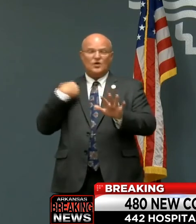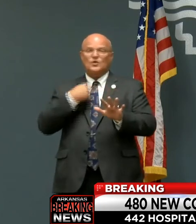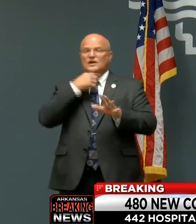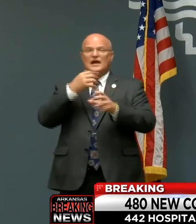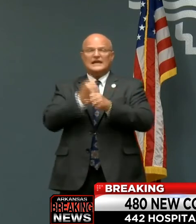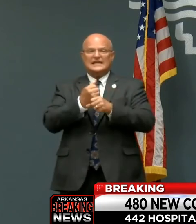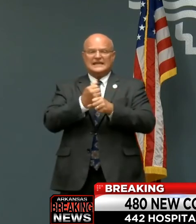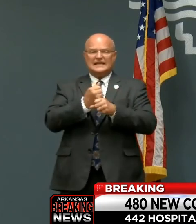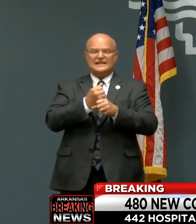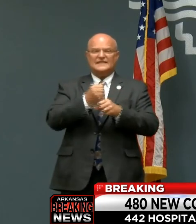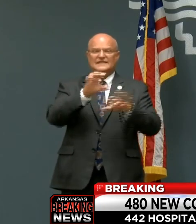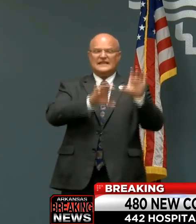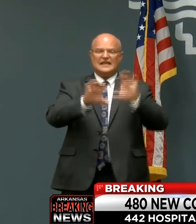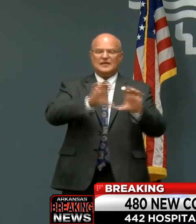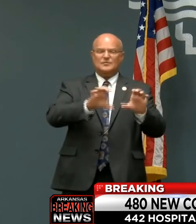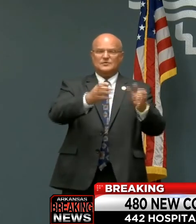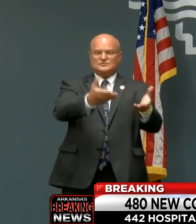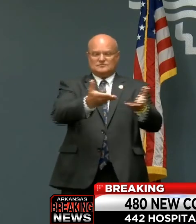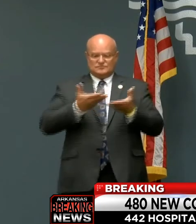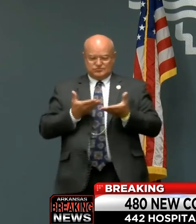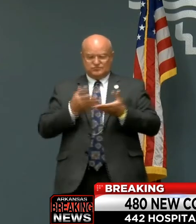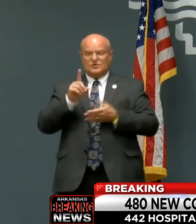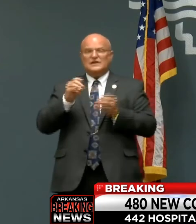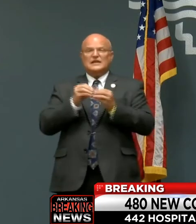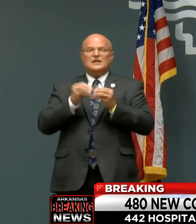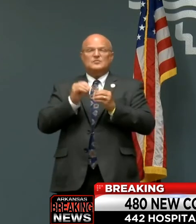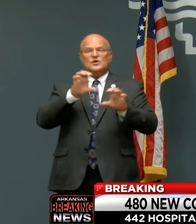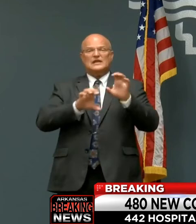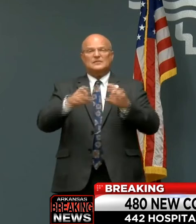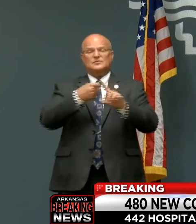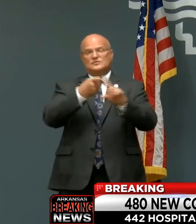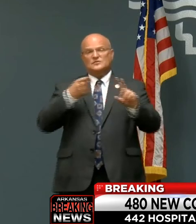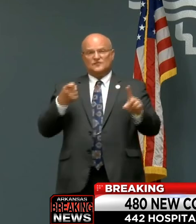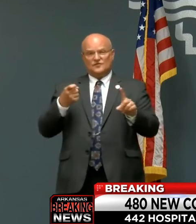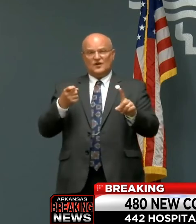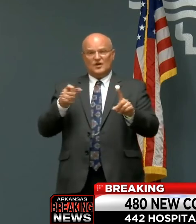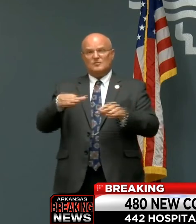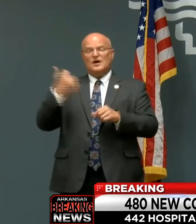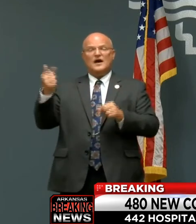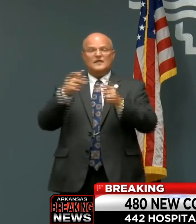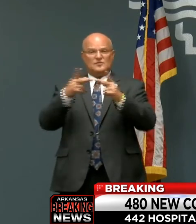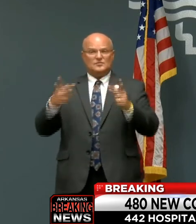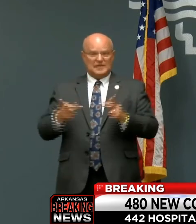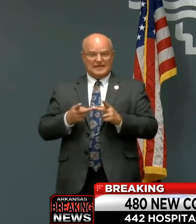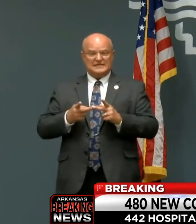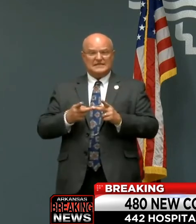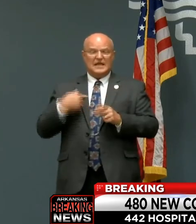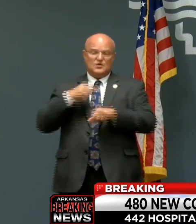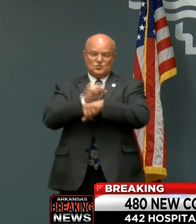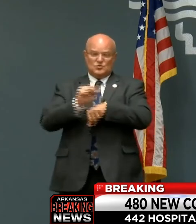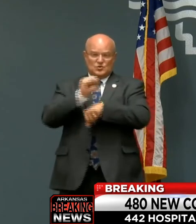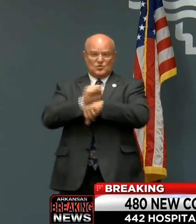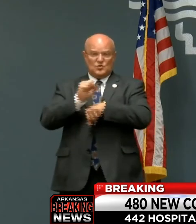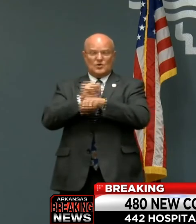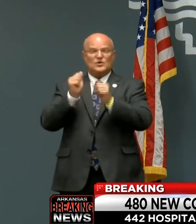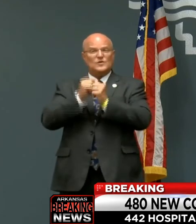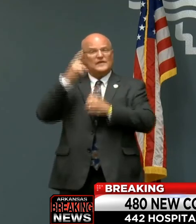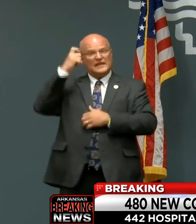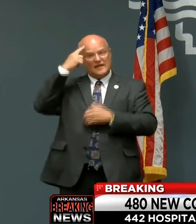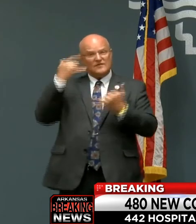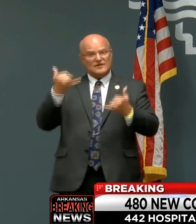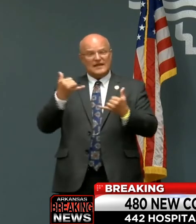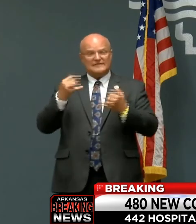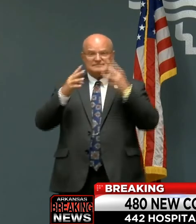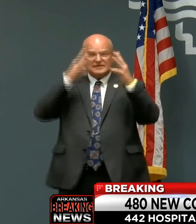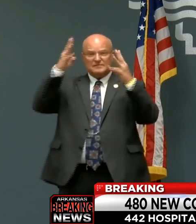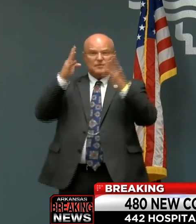getting those specimens to us. We need to get those specimens from other sites, and we're working with the governor now to come up